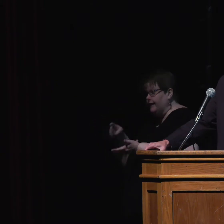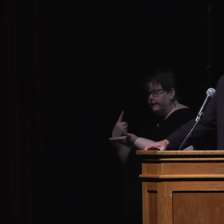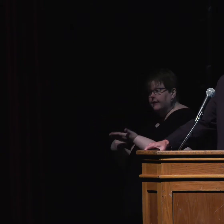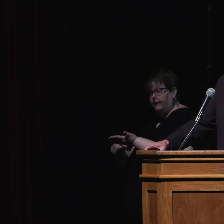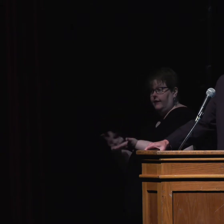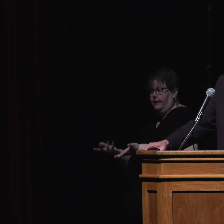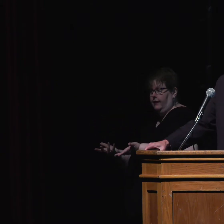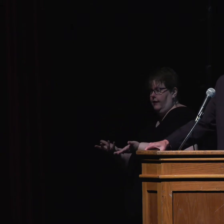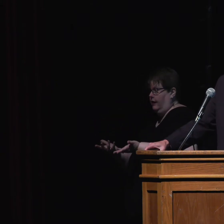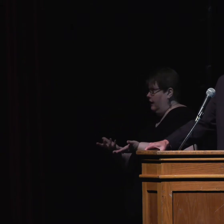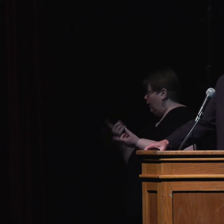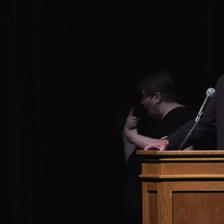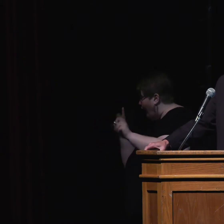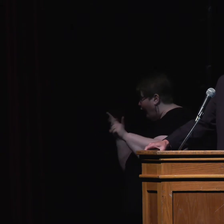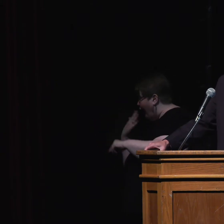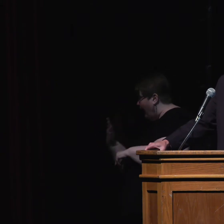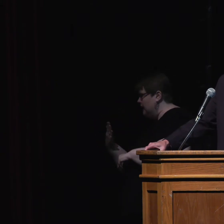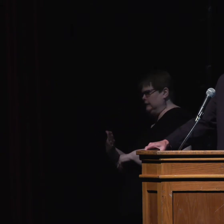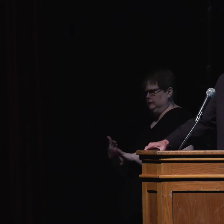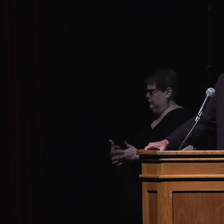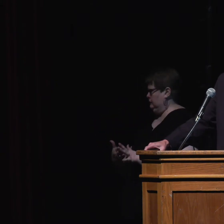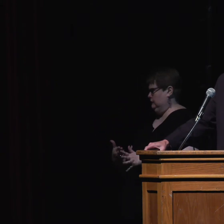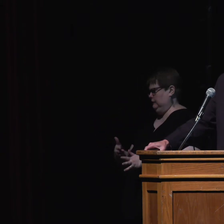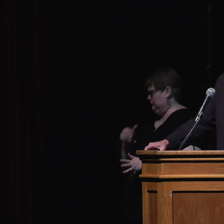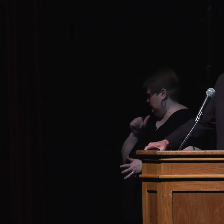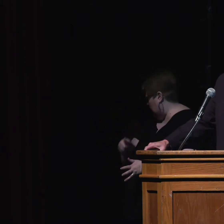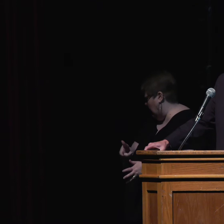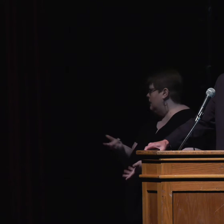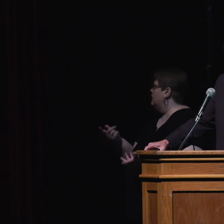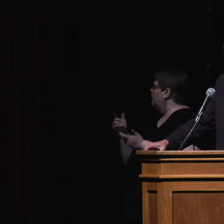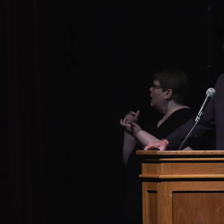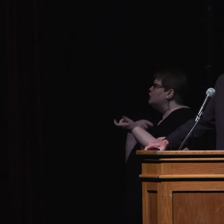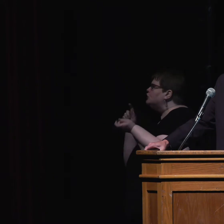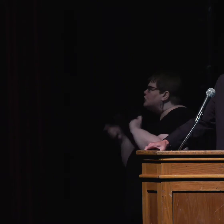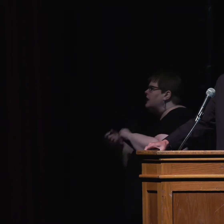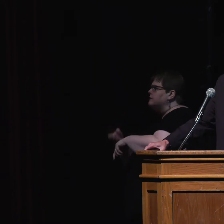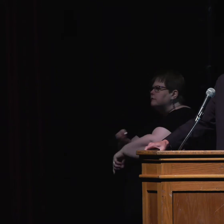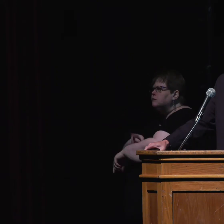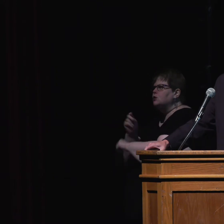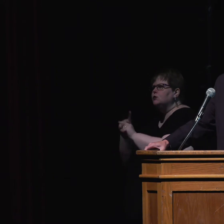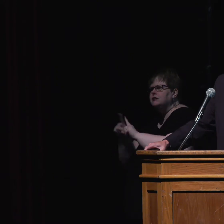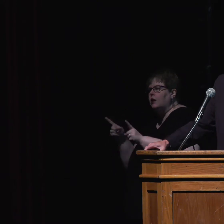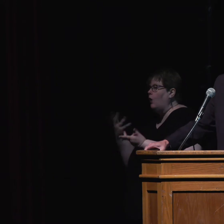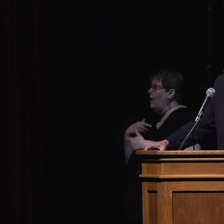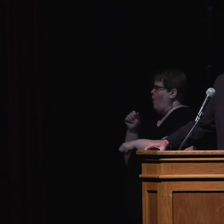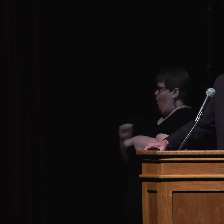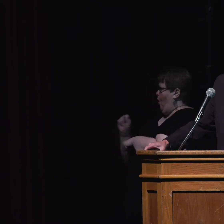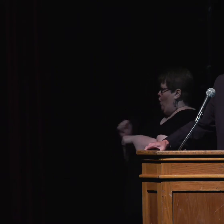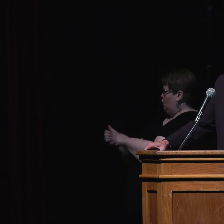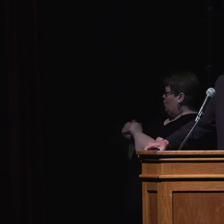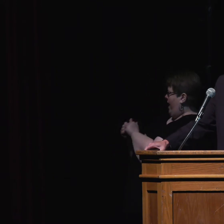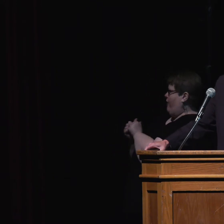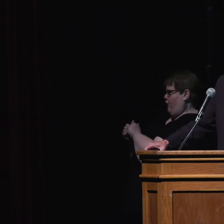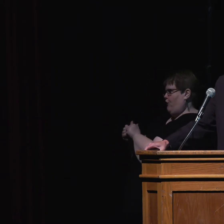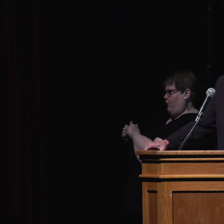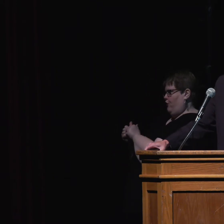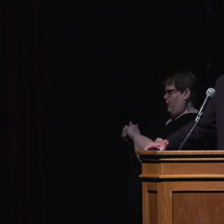about. What worked well? What didn't? What can we change or do differently? What can we work on